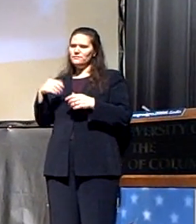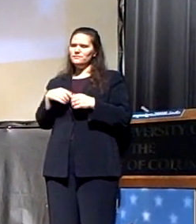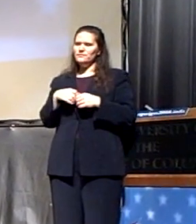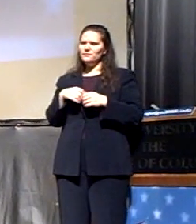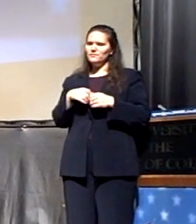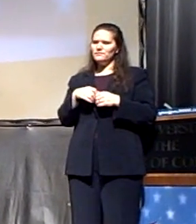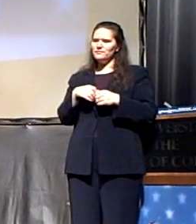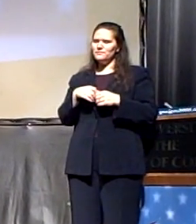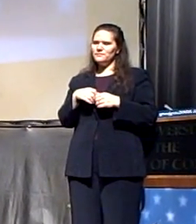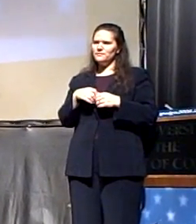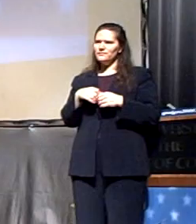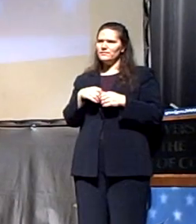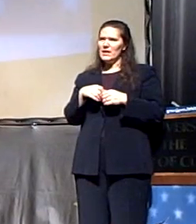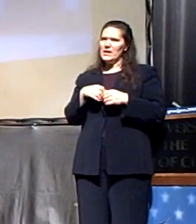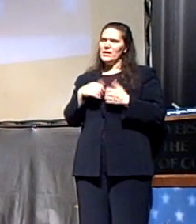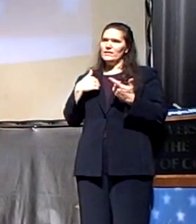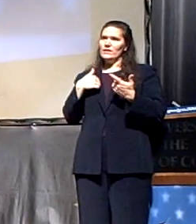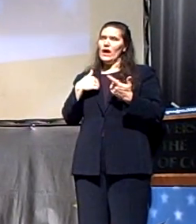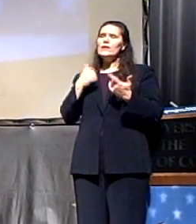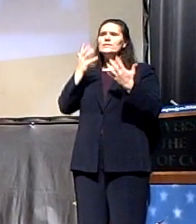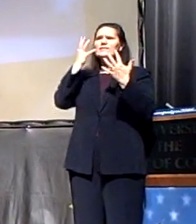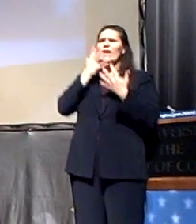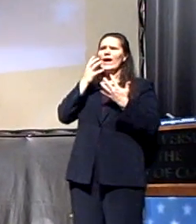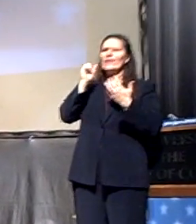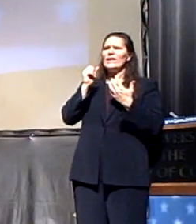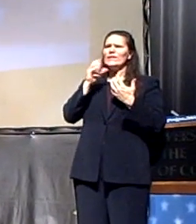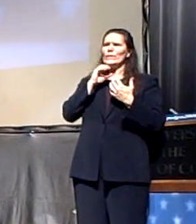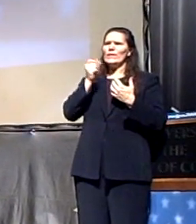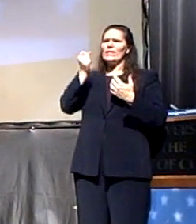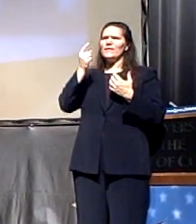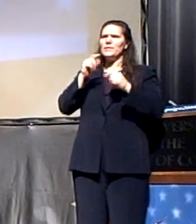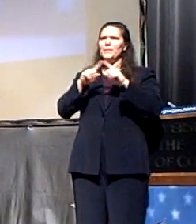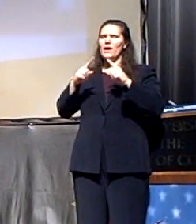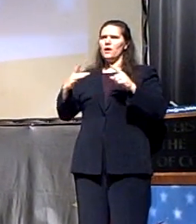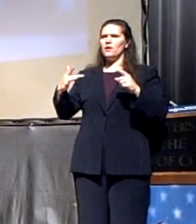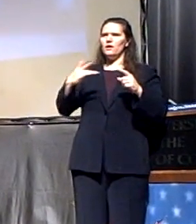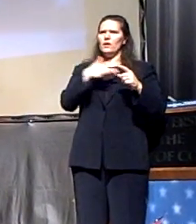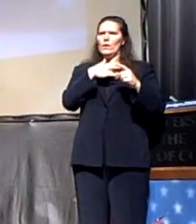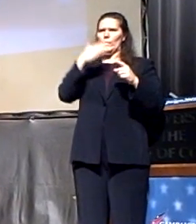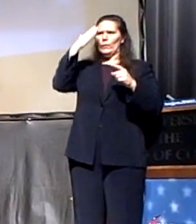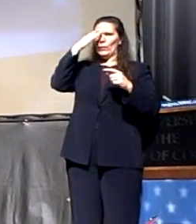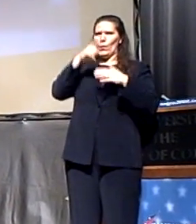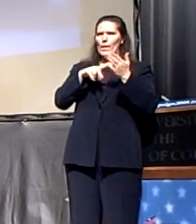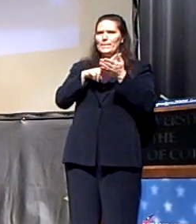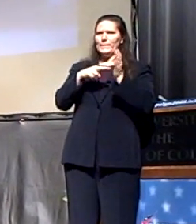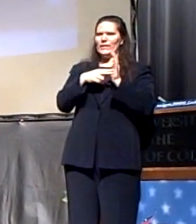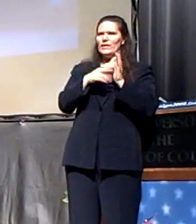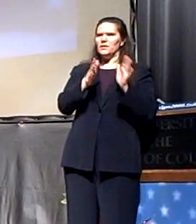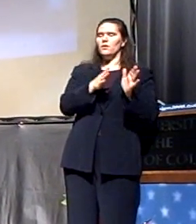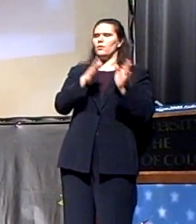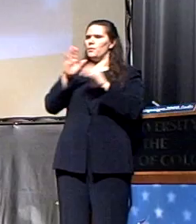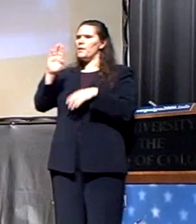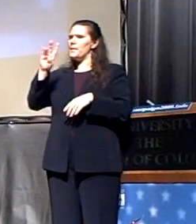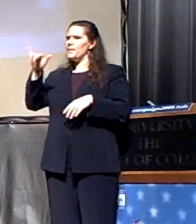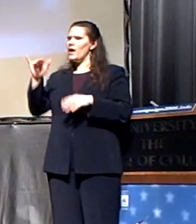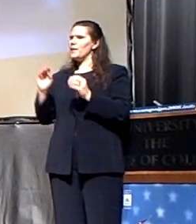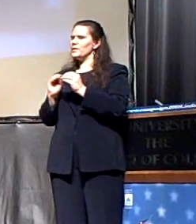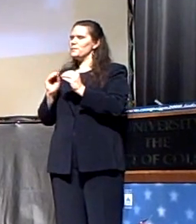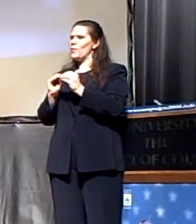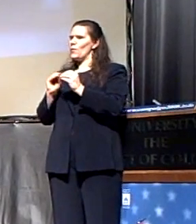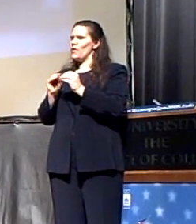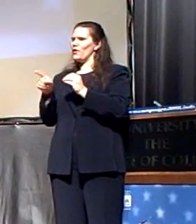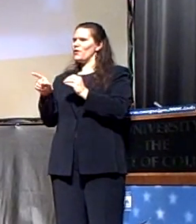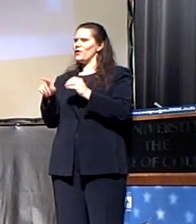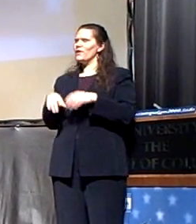And I was sad by that, but I didn't really feel it as much as I felt about Bobby. I